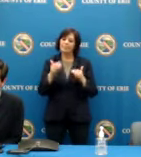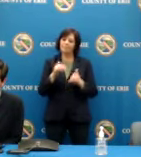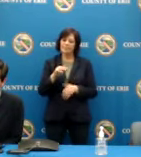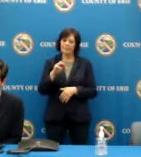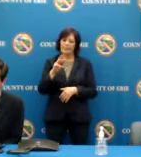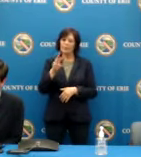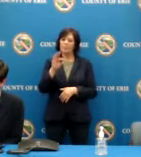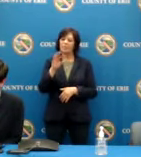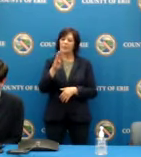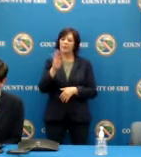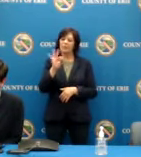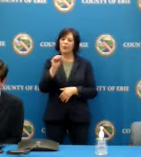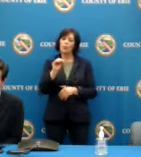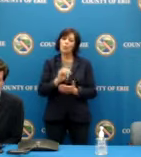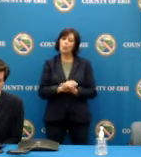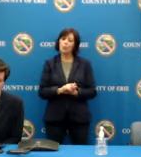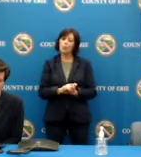WBFO, Ryan?